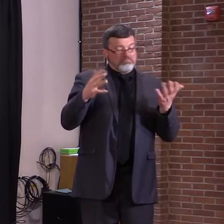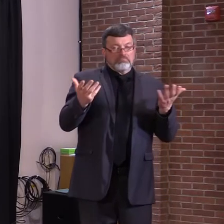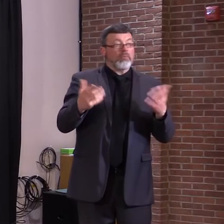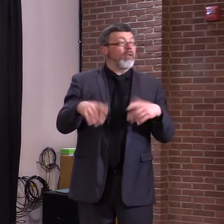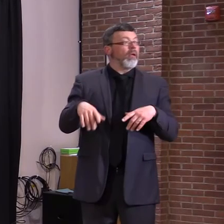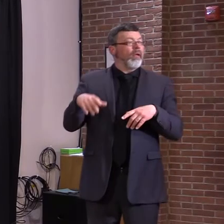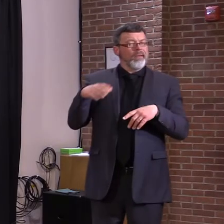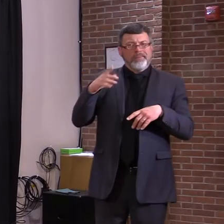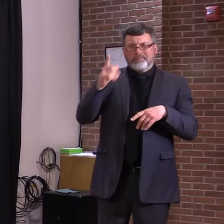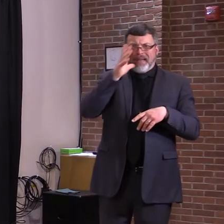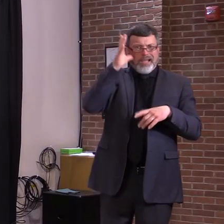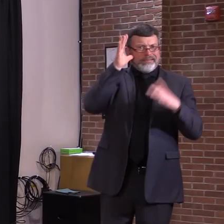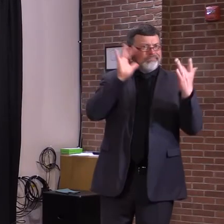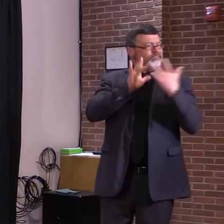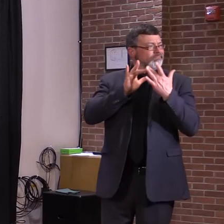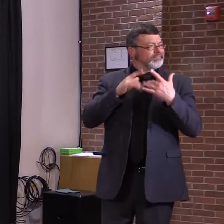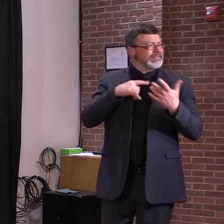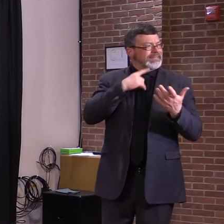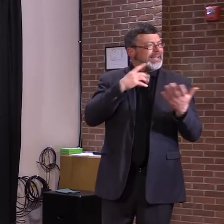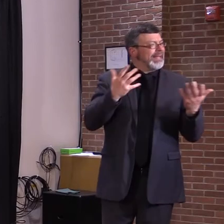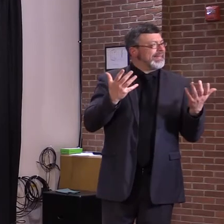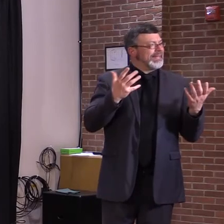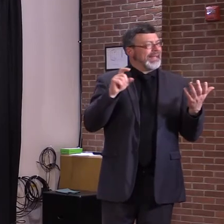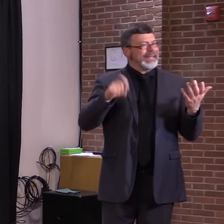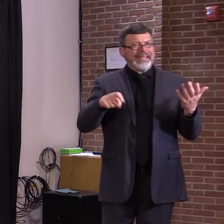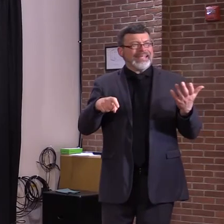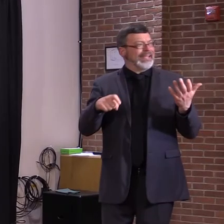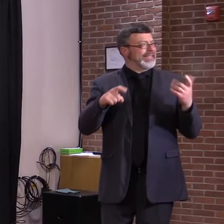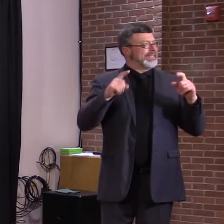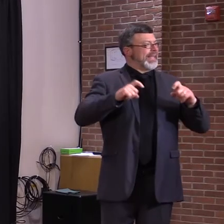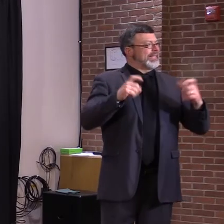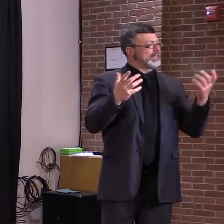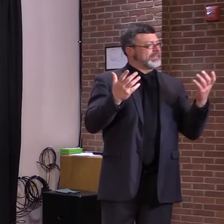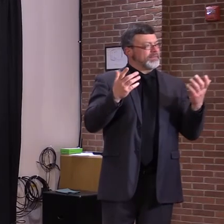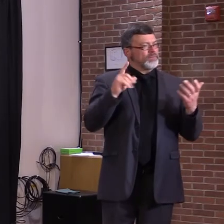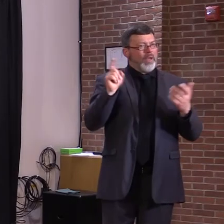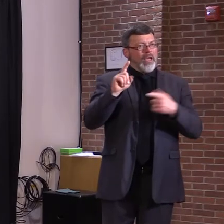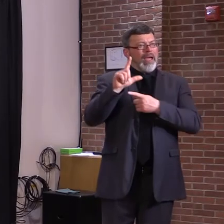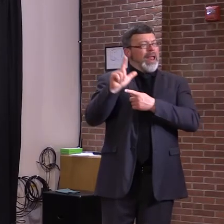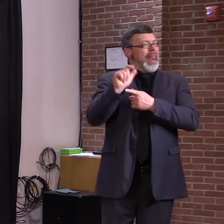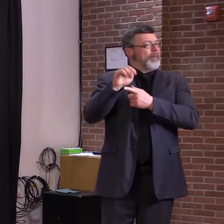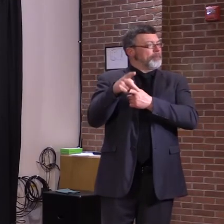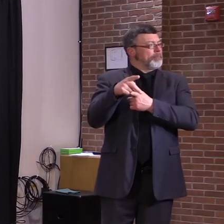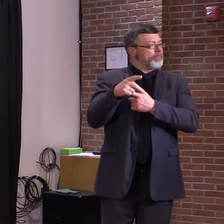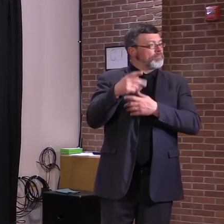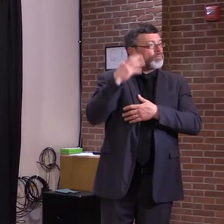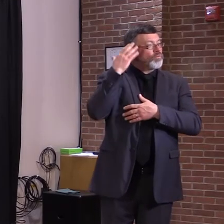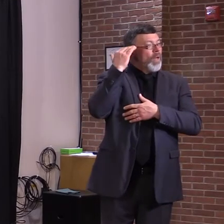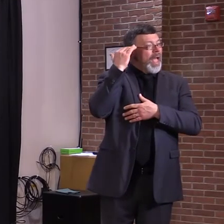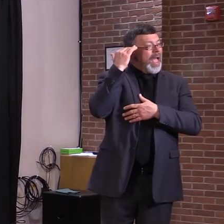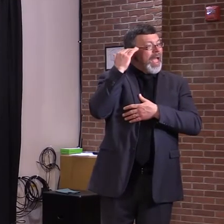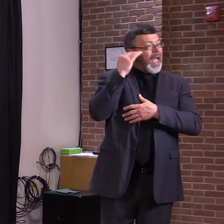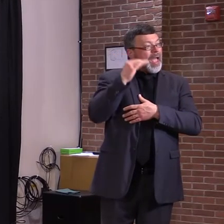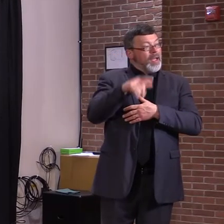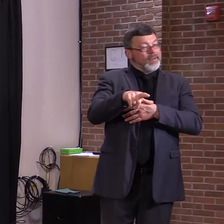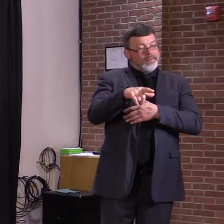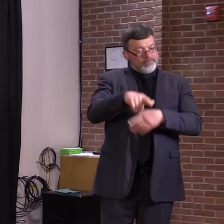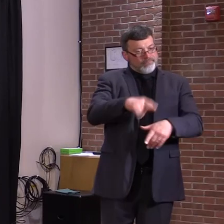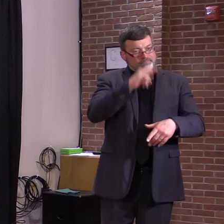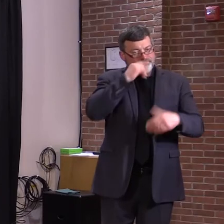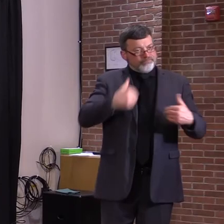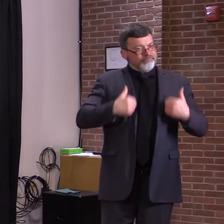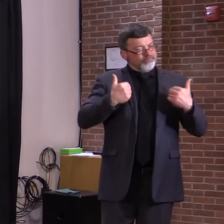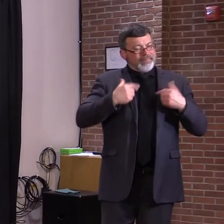for me to lead her to a LAMP test because her child wasn't allowed in daycare today and she needed to work. And